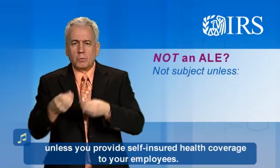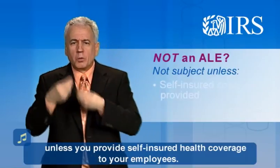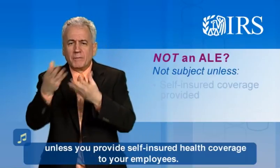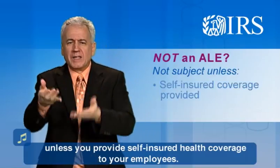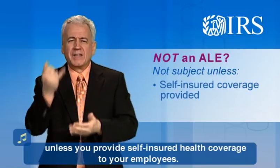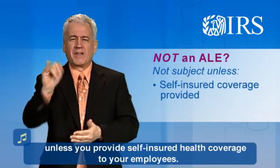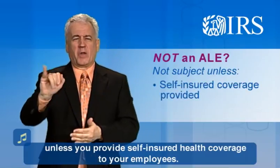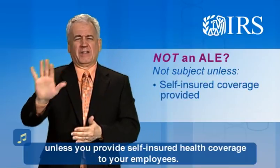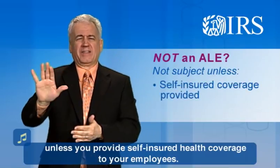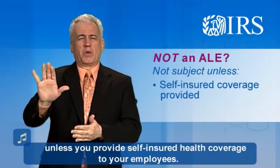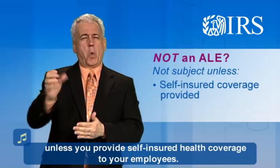employees.